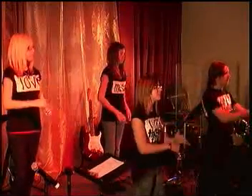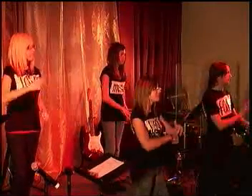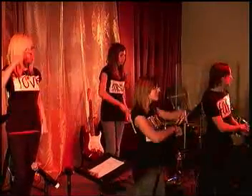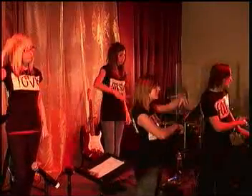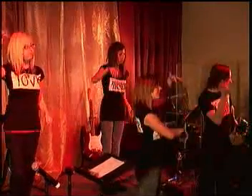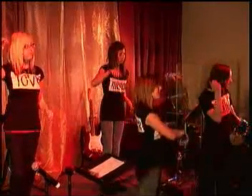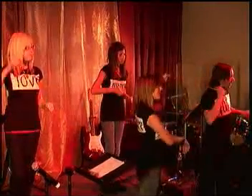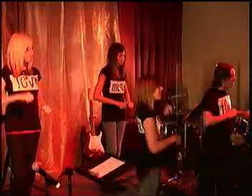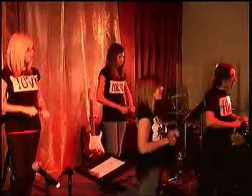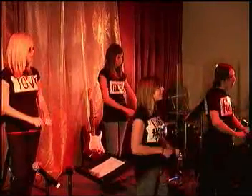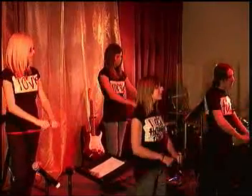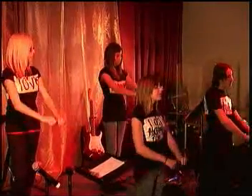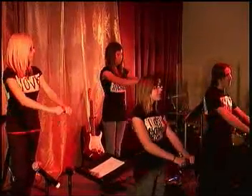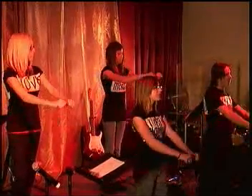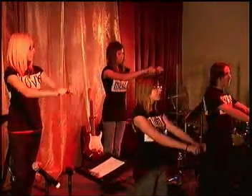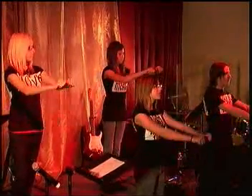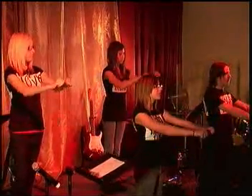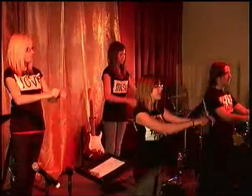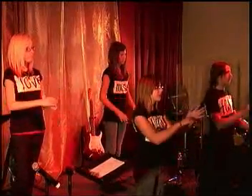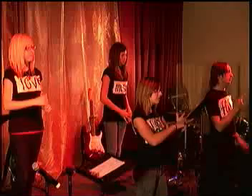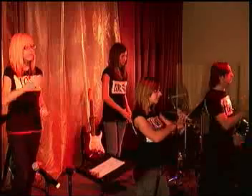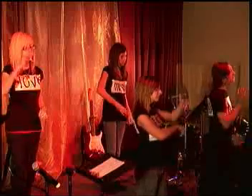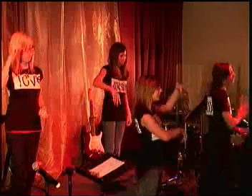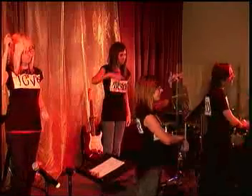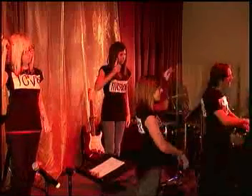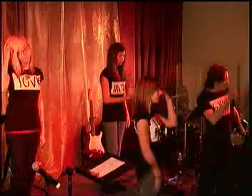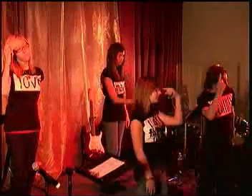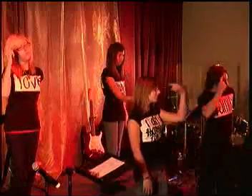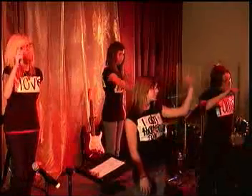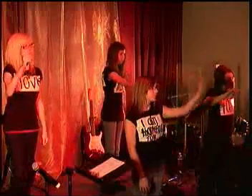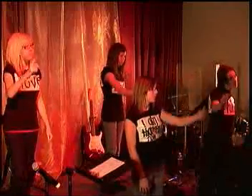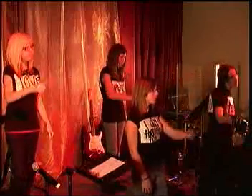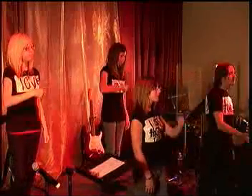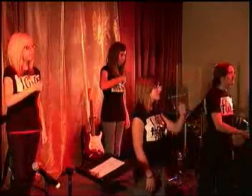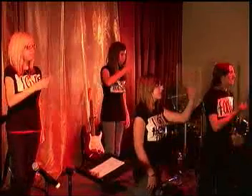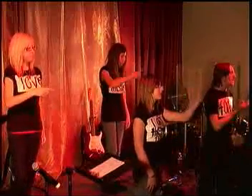more. me